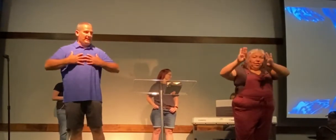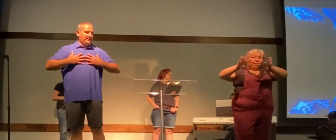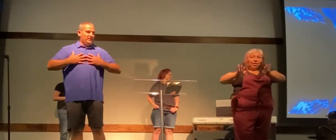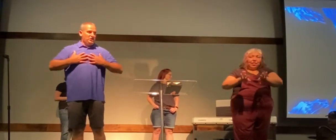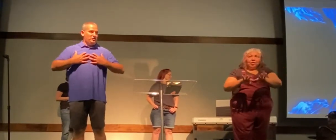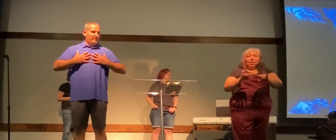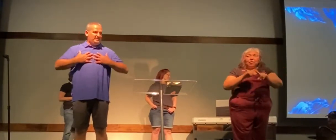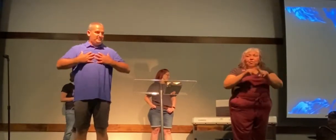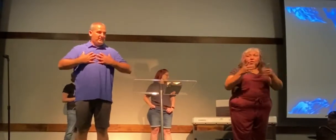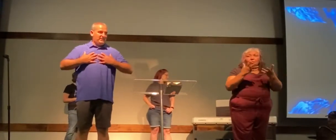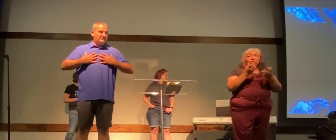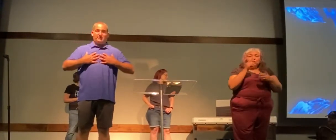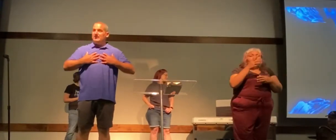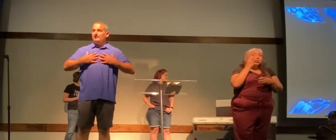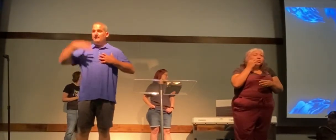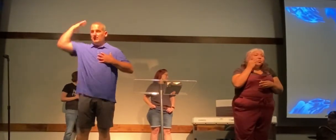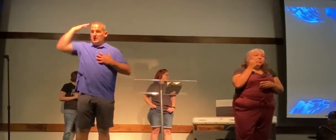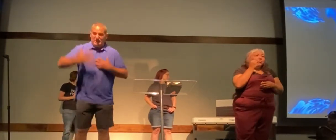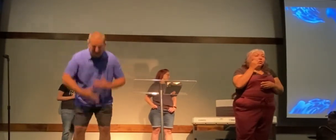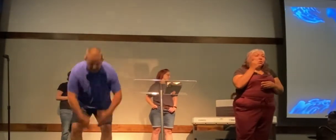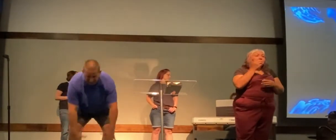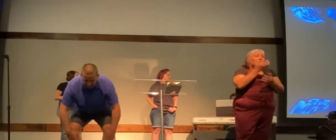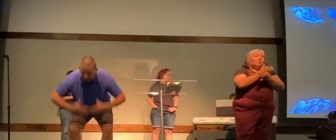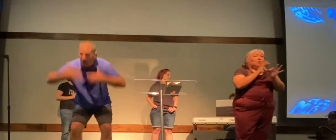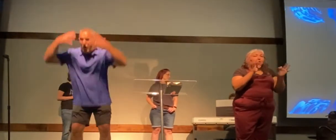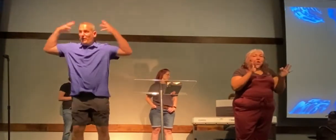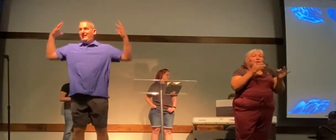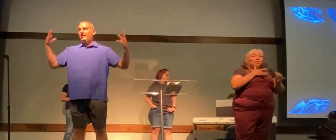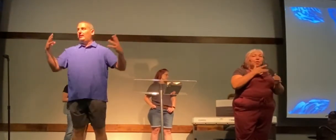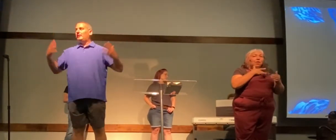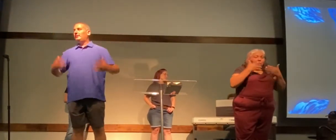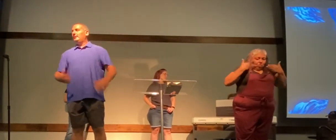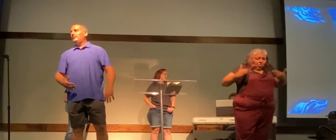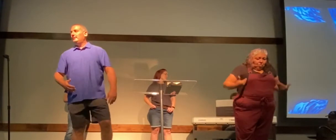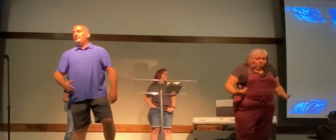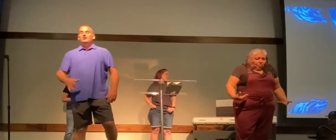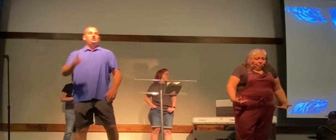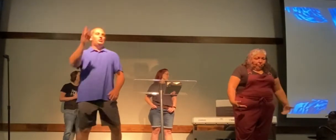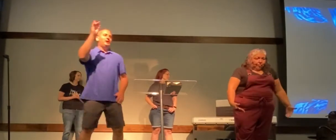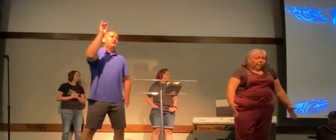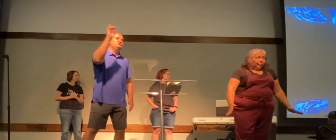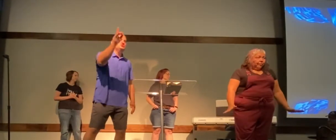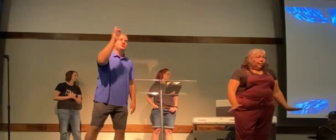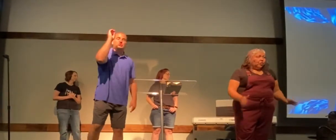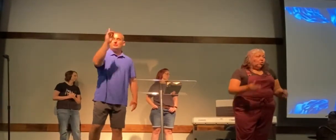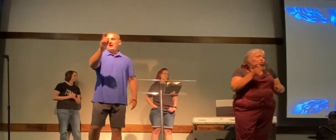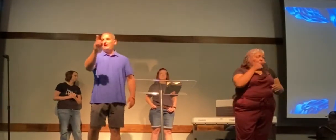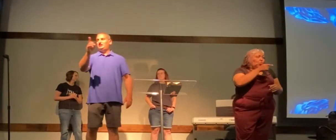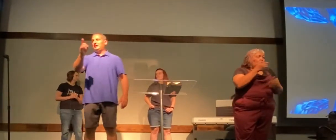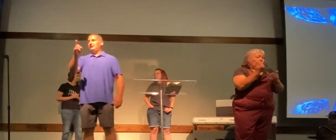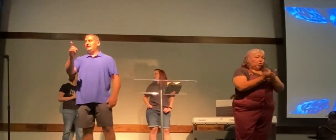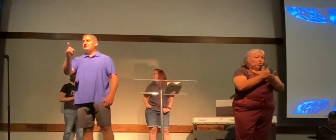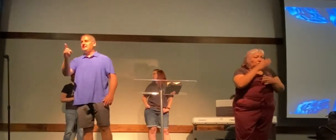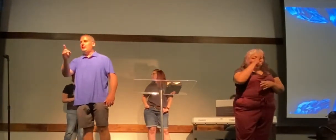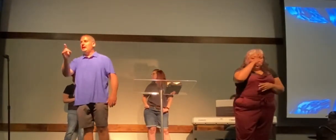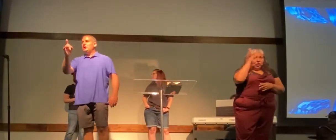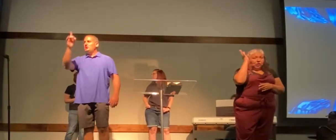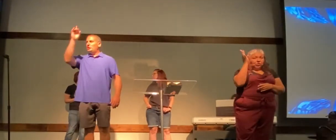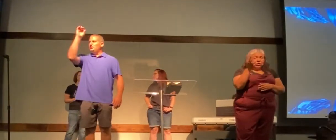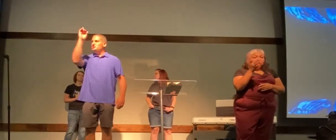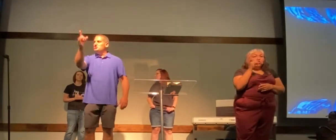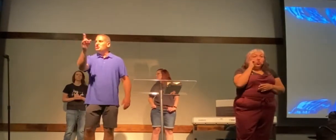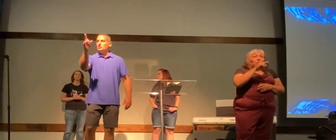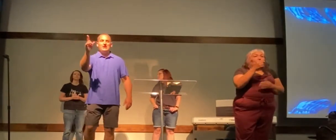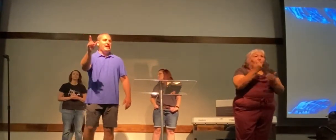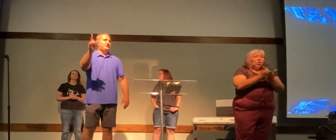sing like you've experienced freedom here, all here. You are a new creation. Listen to me. You